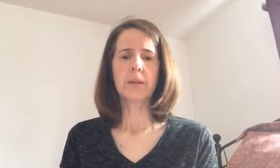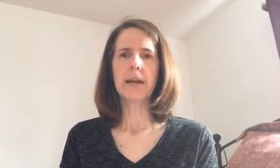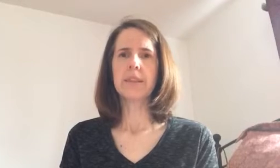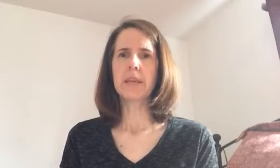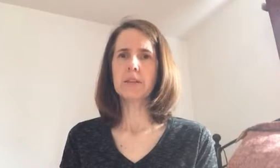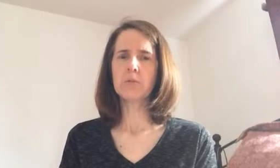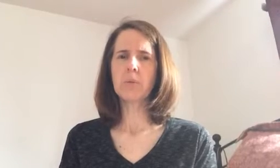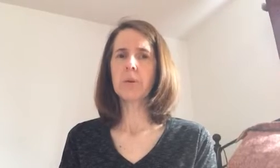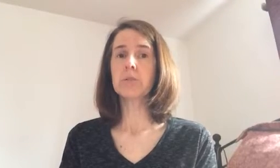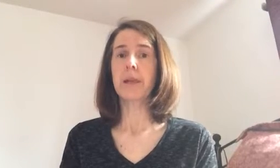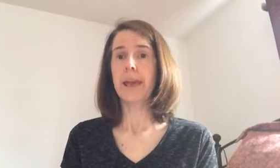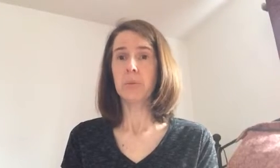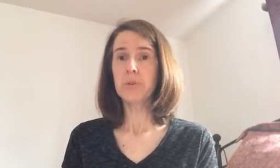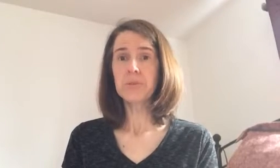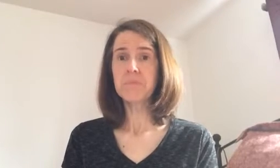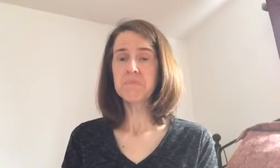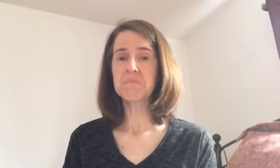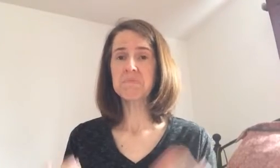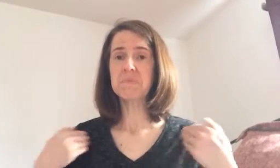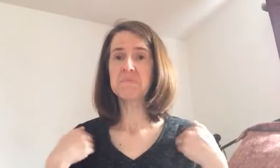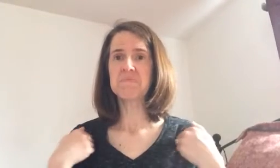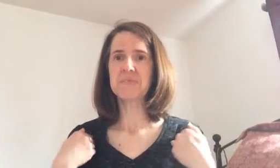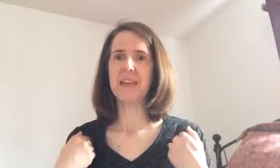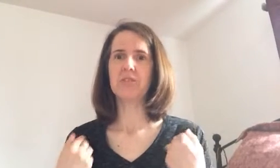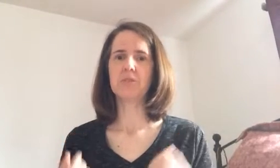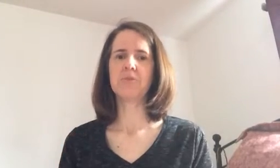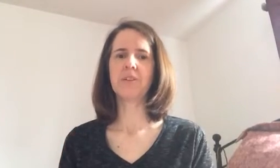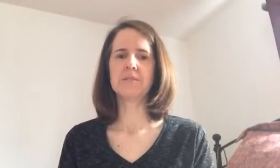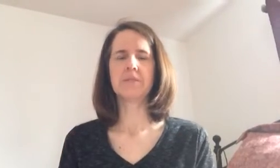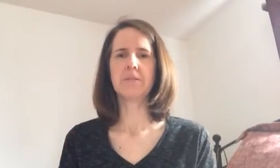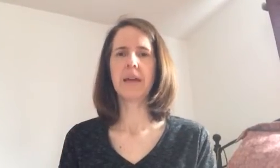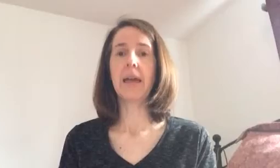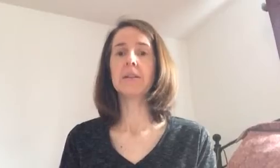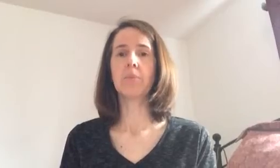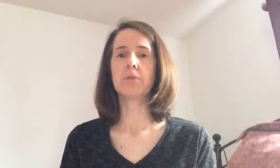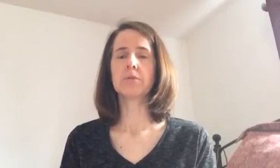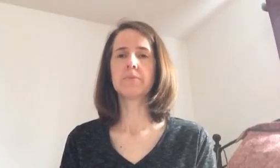week. I think this week we're going to learn animals. That should be fun. Okay? And numbers.